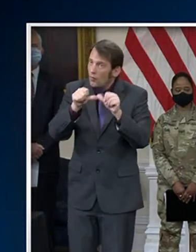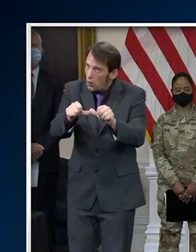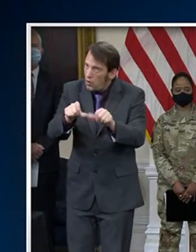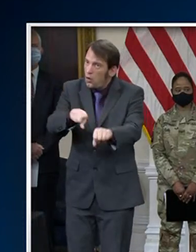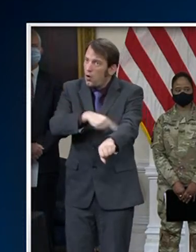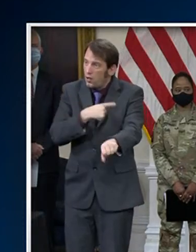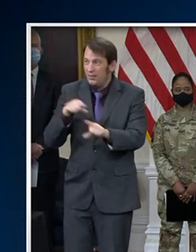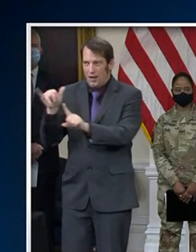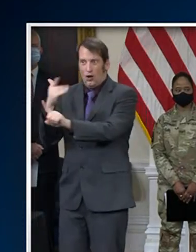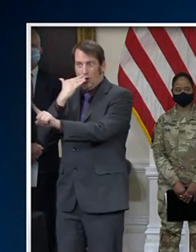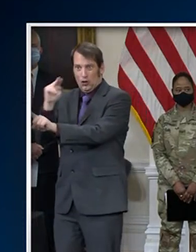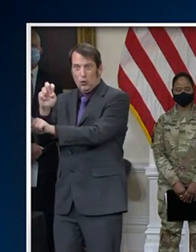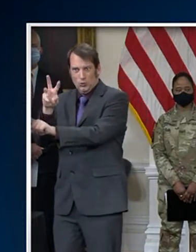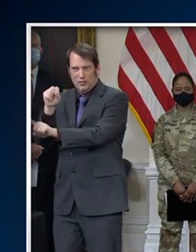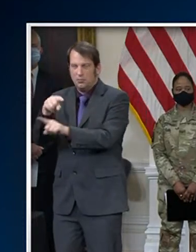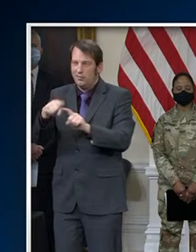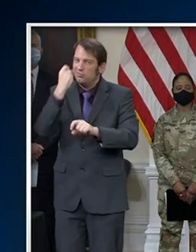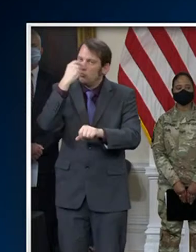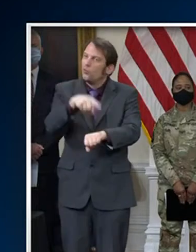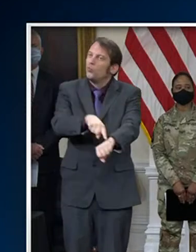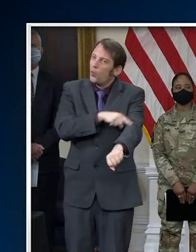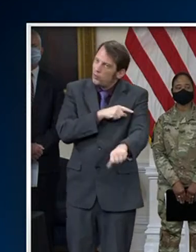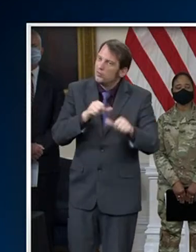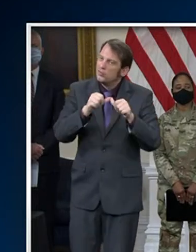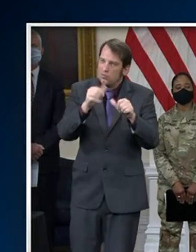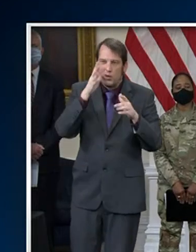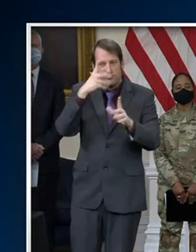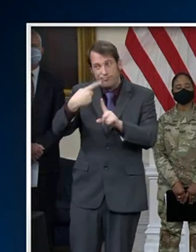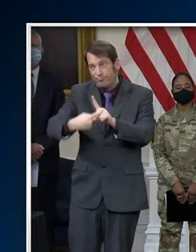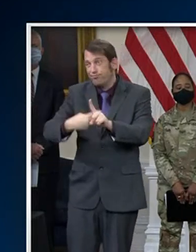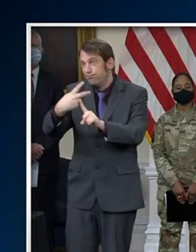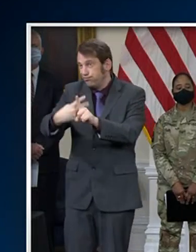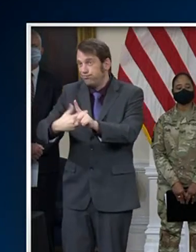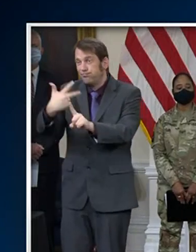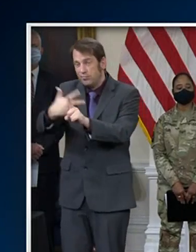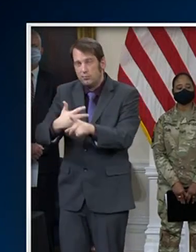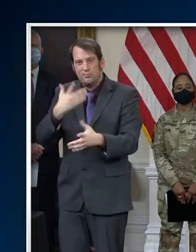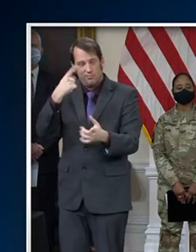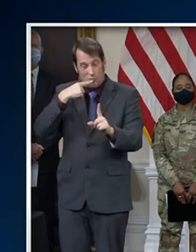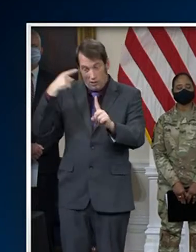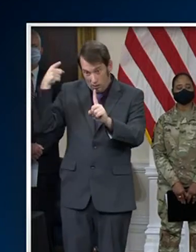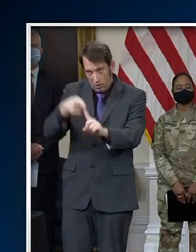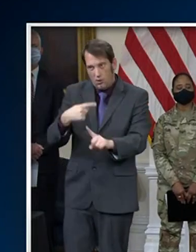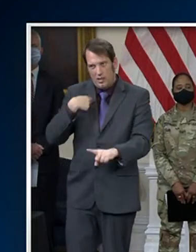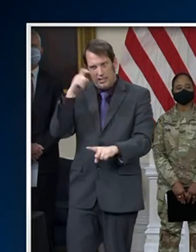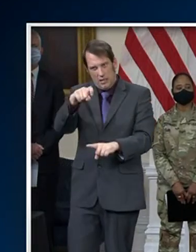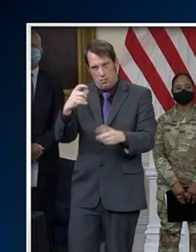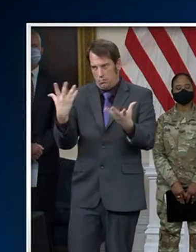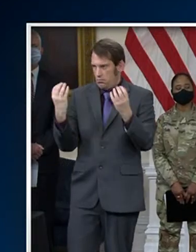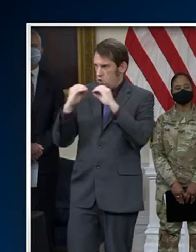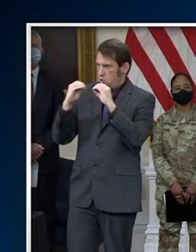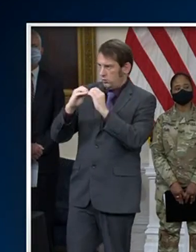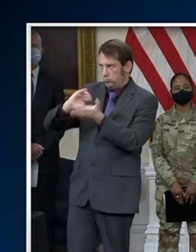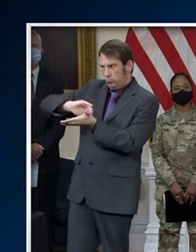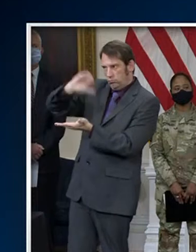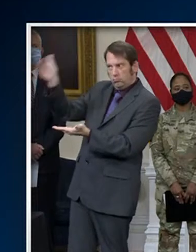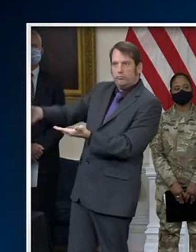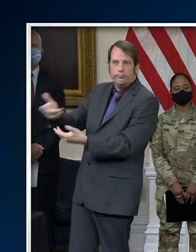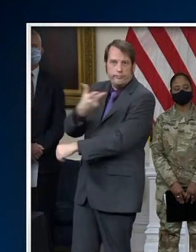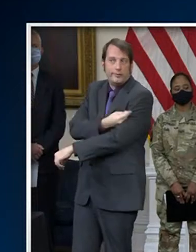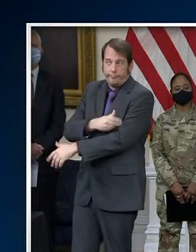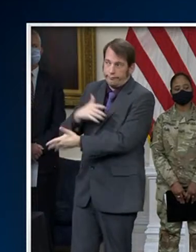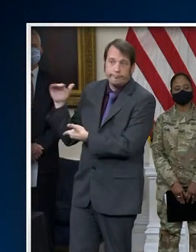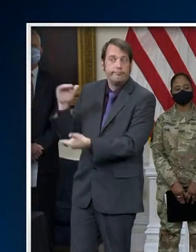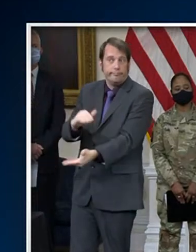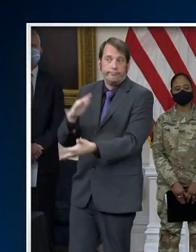months before any of us have the amount of vaccines that we all need. We are